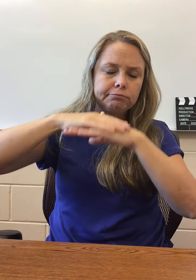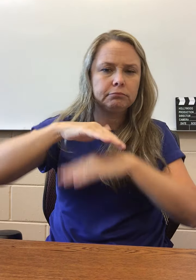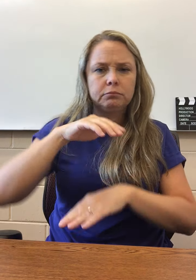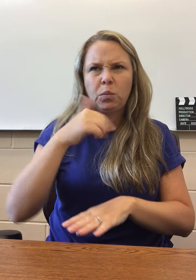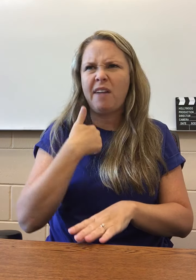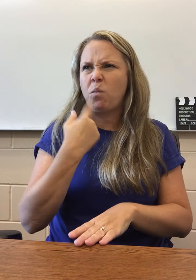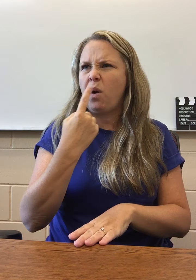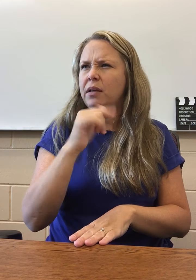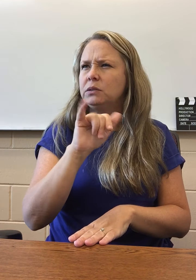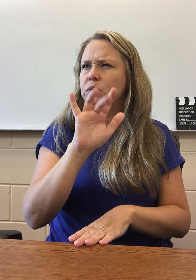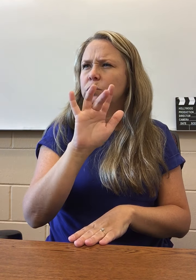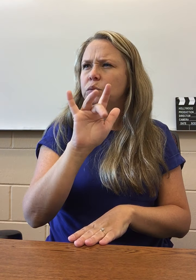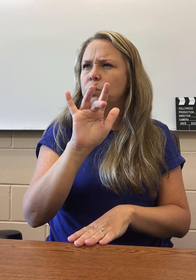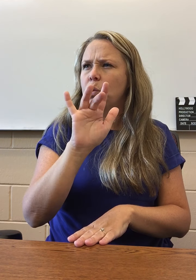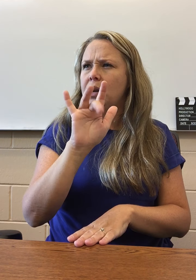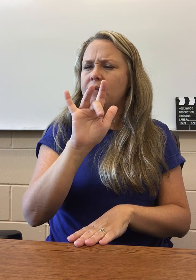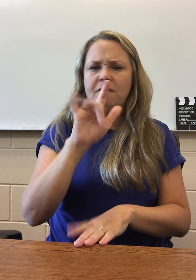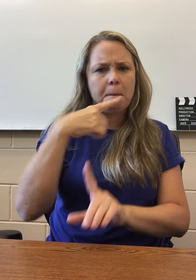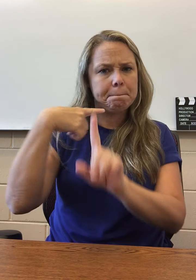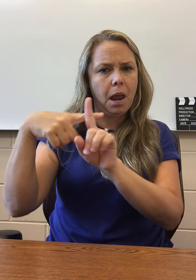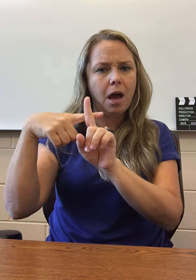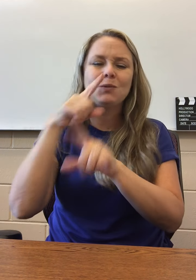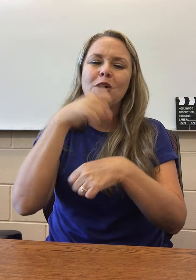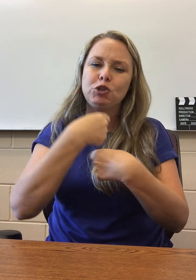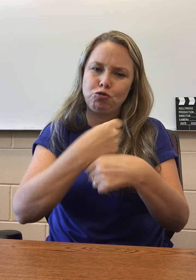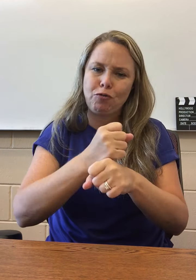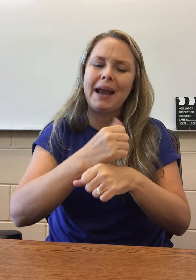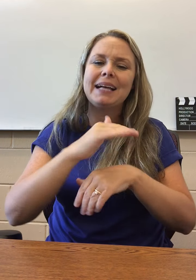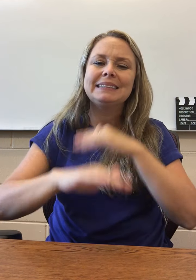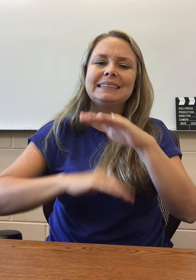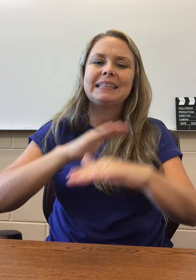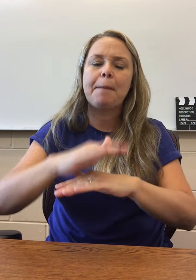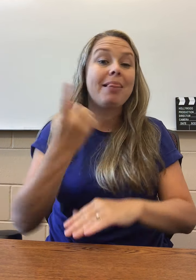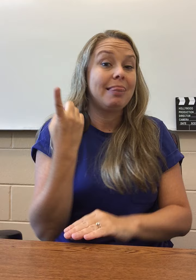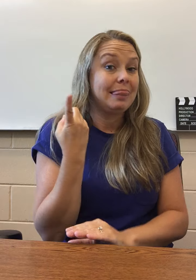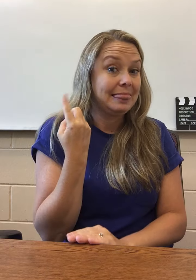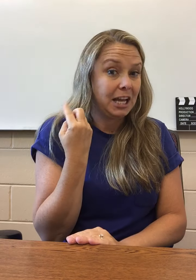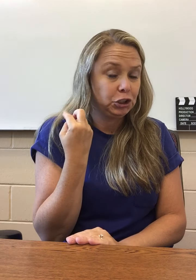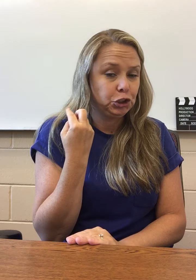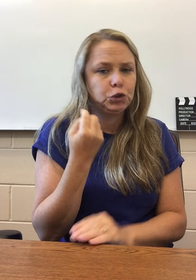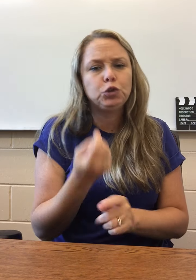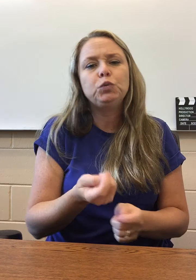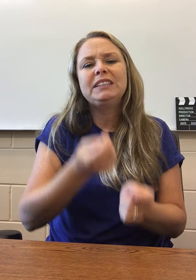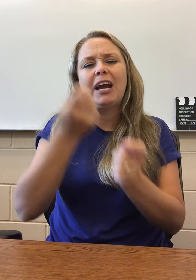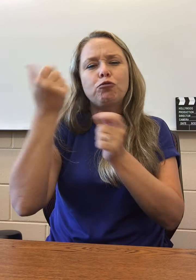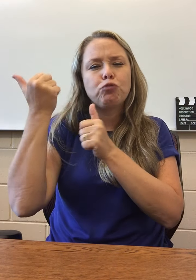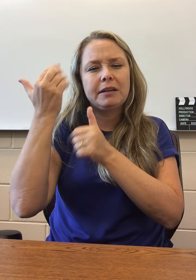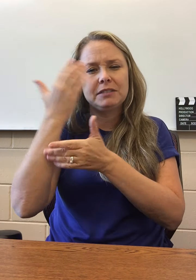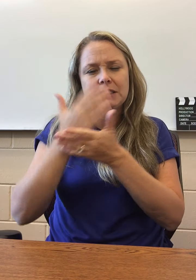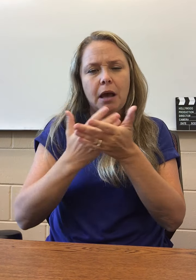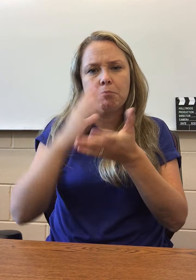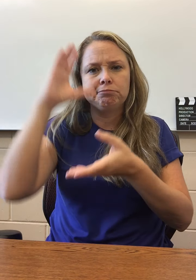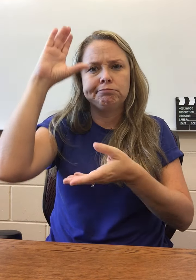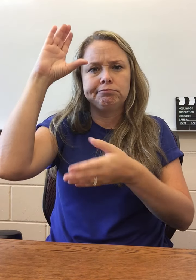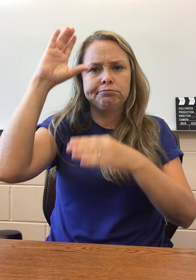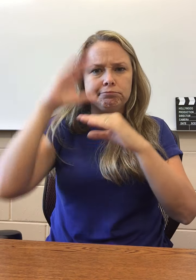25 plus we had to create a step last year to get rid of some compression issues the the teachers that